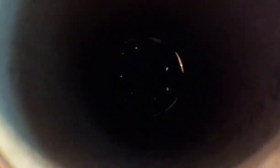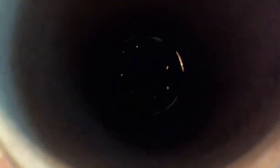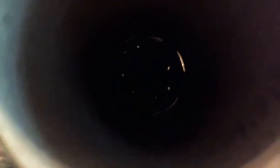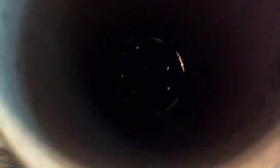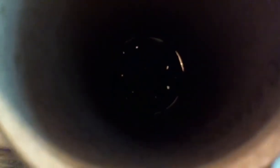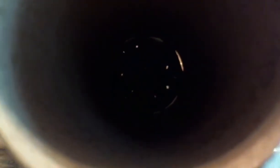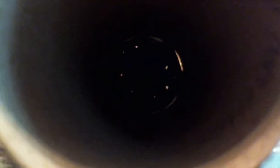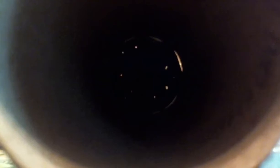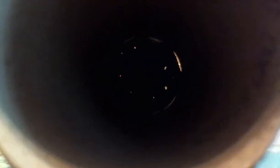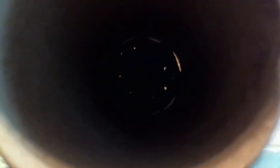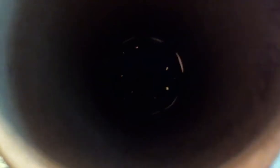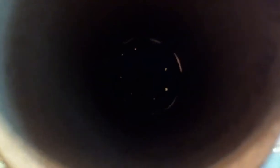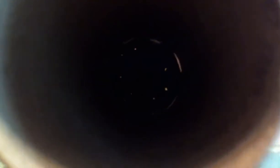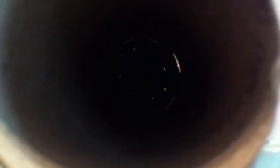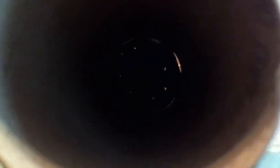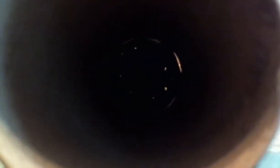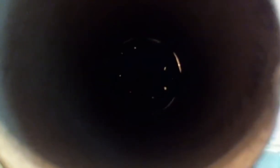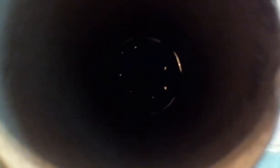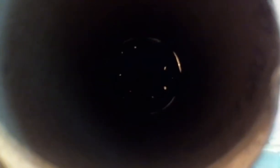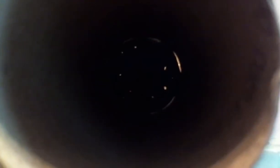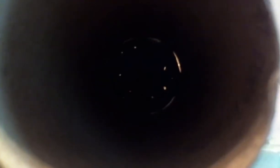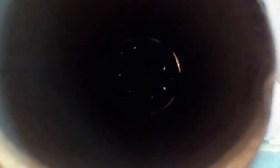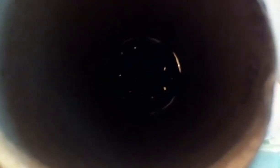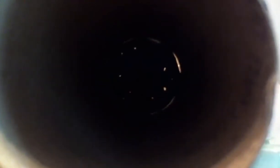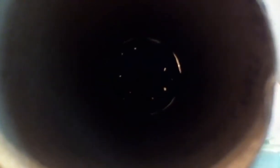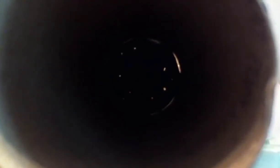And it looks like, if you had a light behind it, it would look like